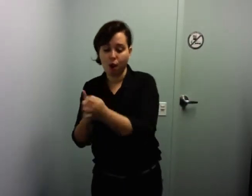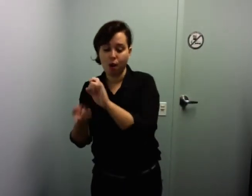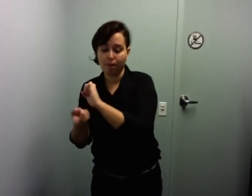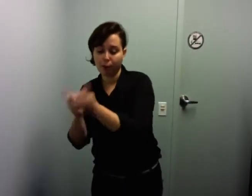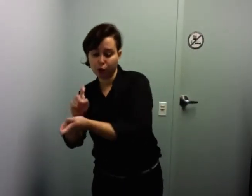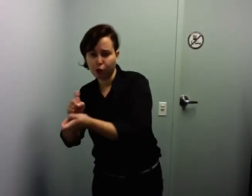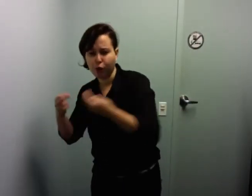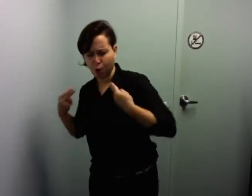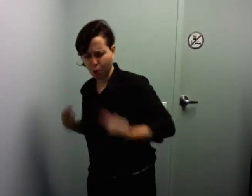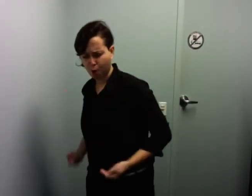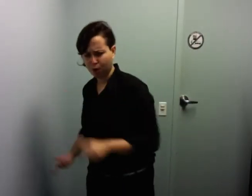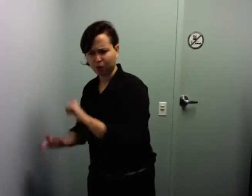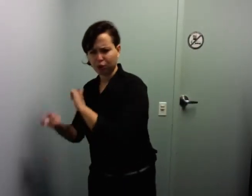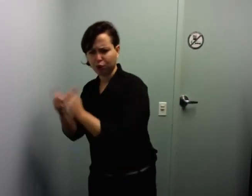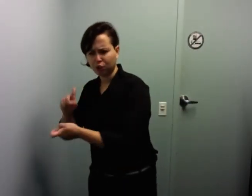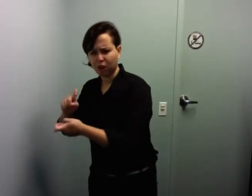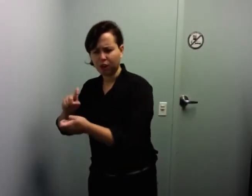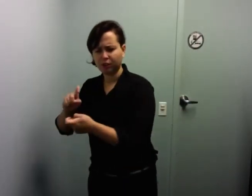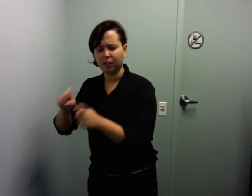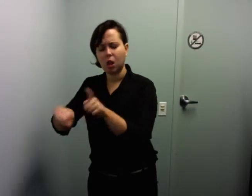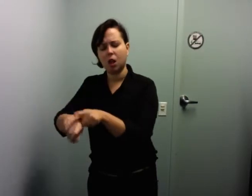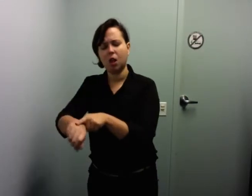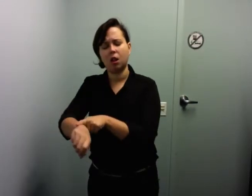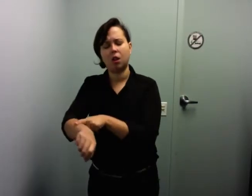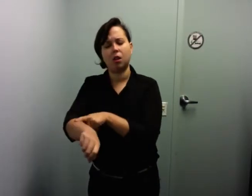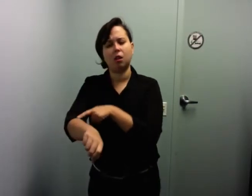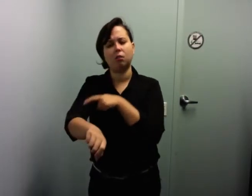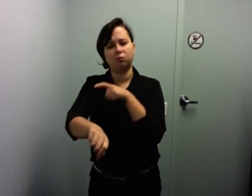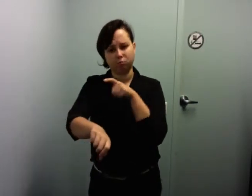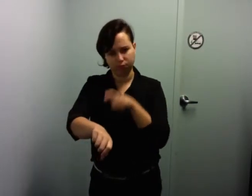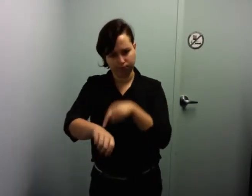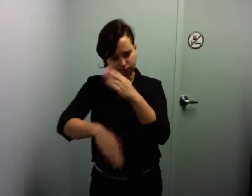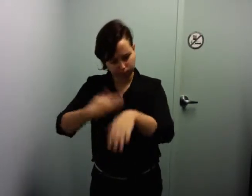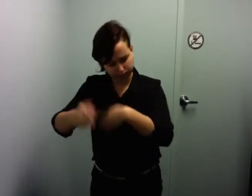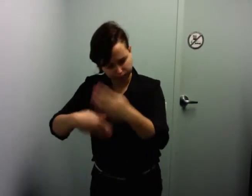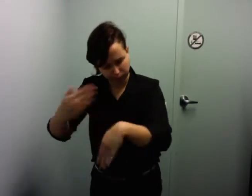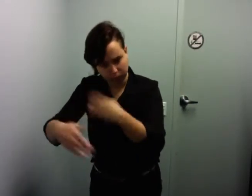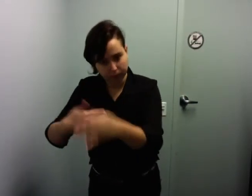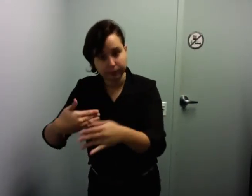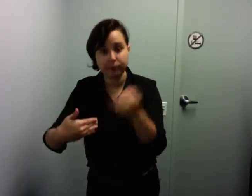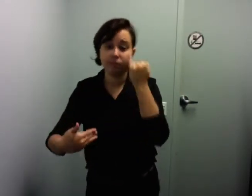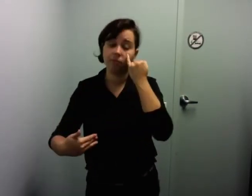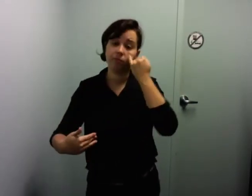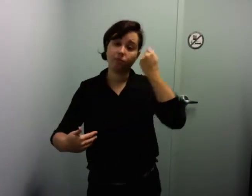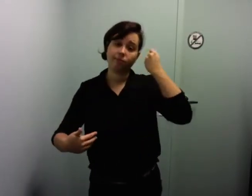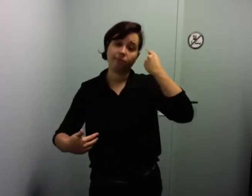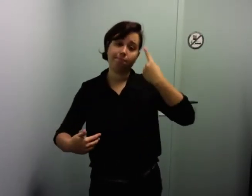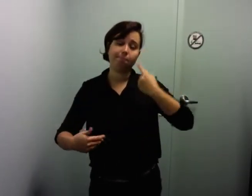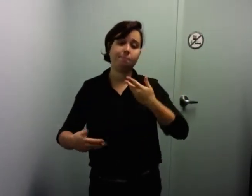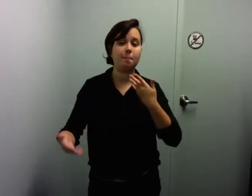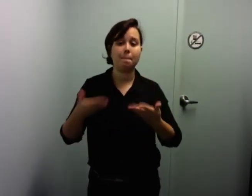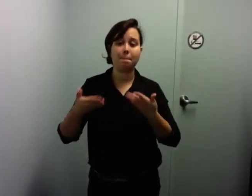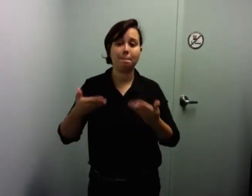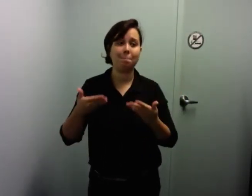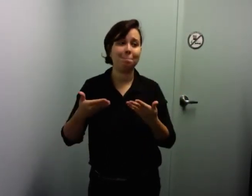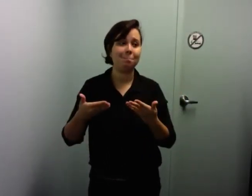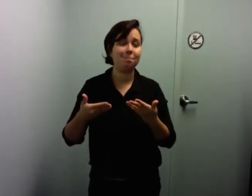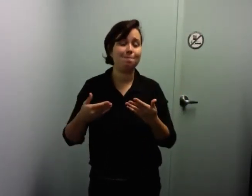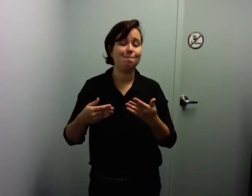time. And if we can get that idea, perhaps we can be a little less impatient with each other when we differ on a particular